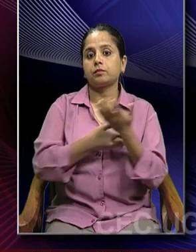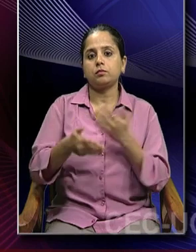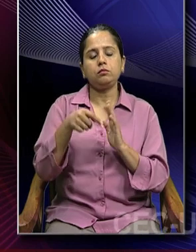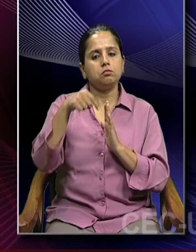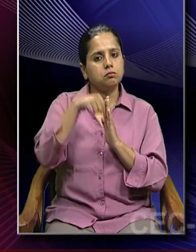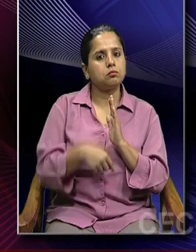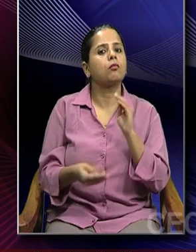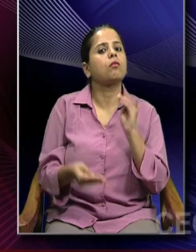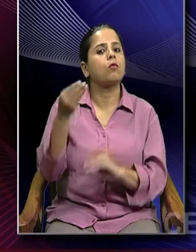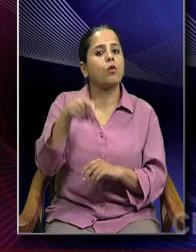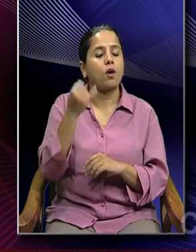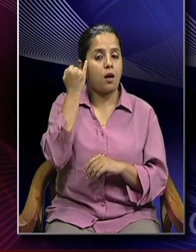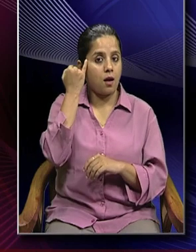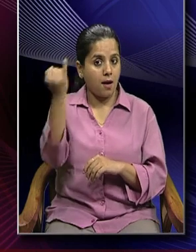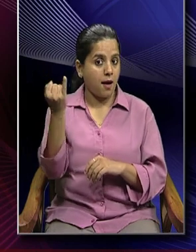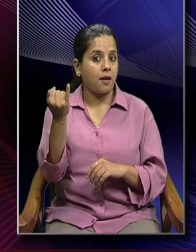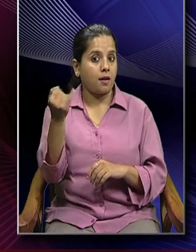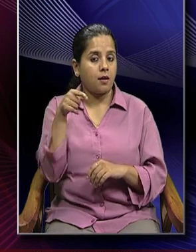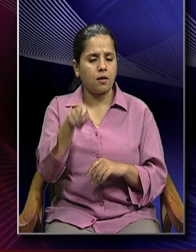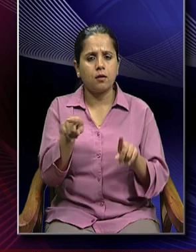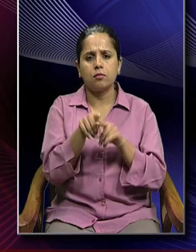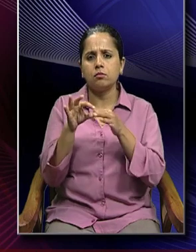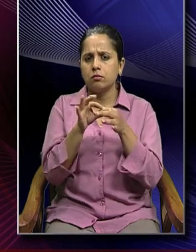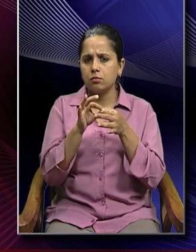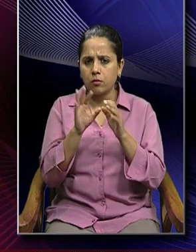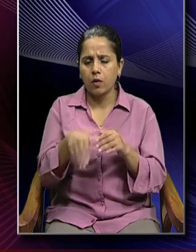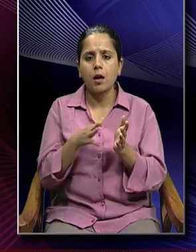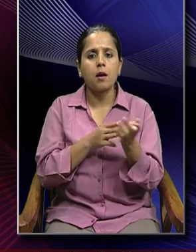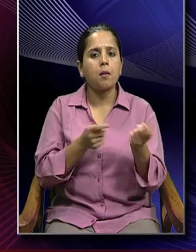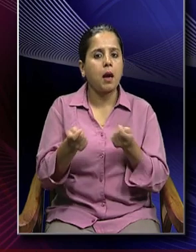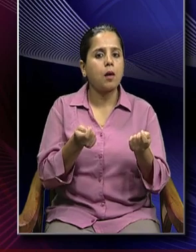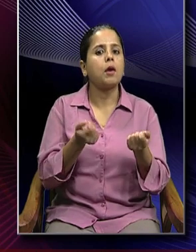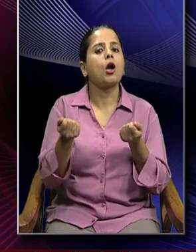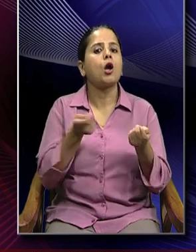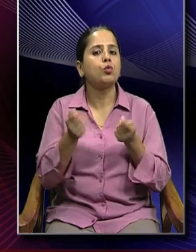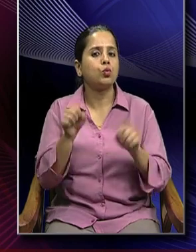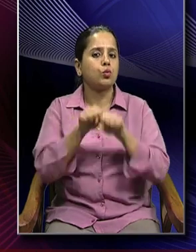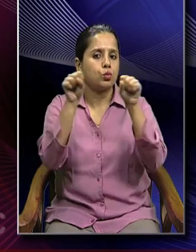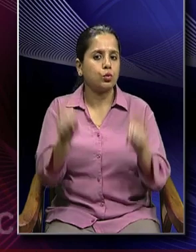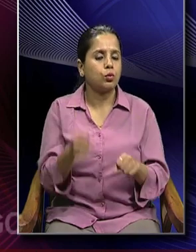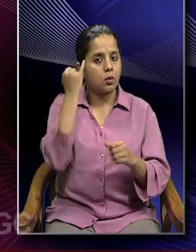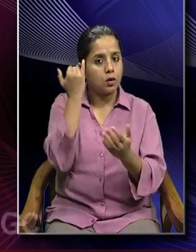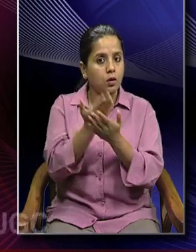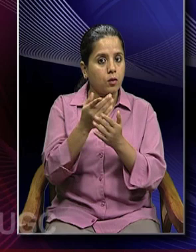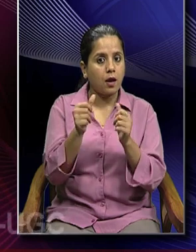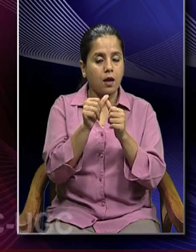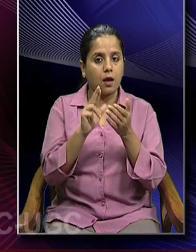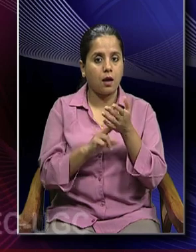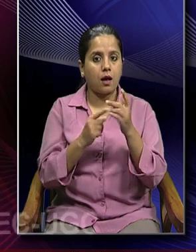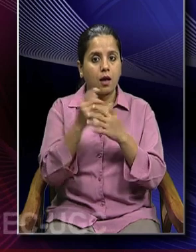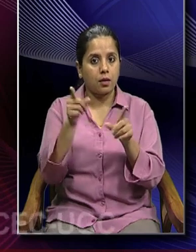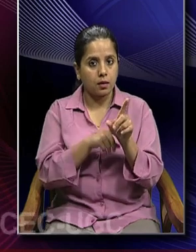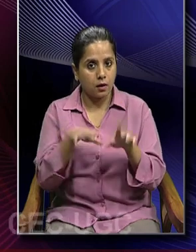detail. When these ideas they are correlated with the management control systems framework suggested by Anthony and